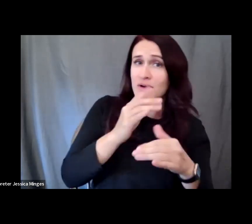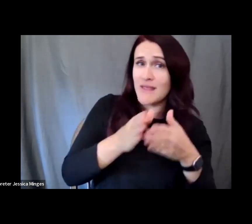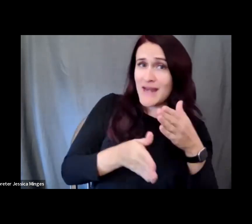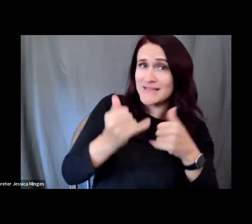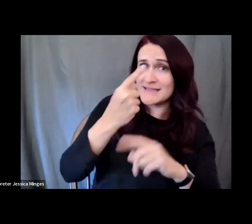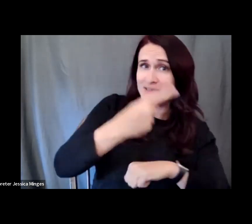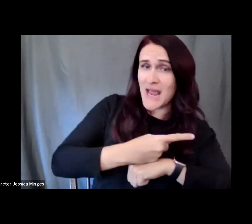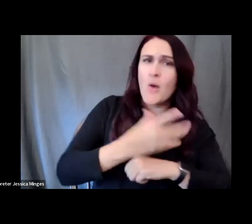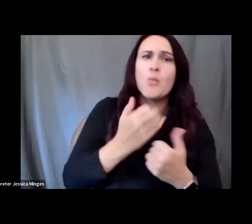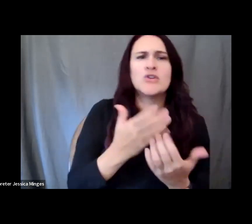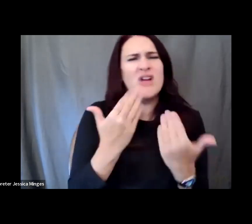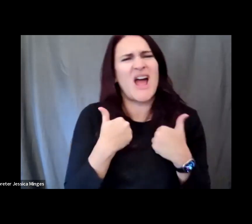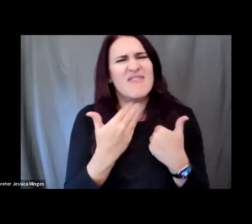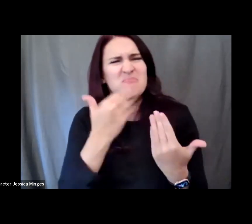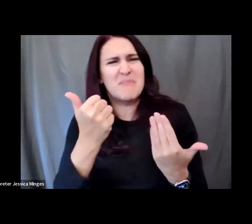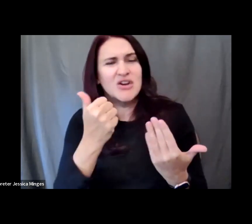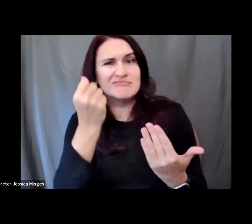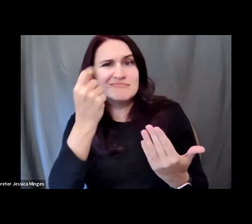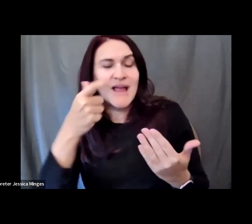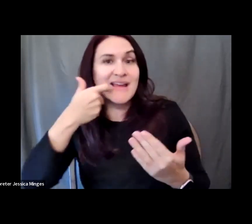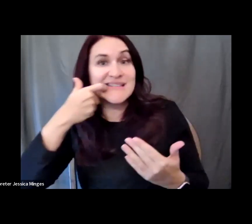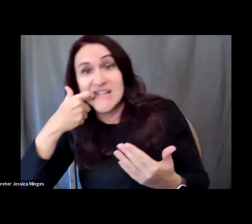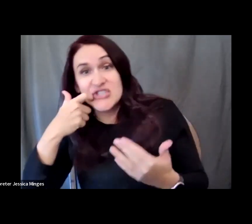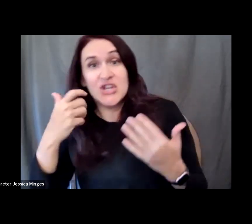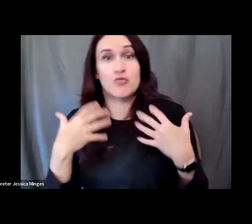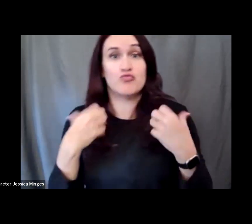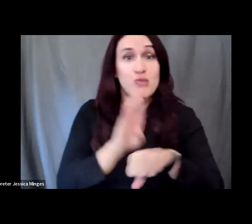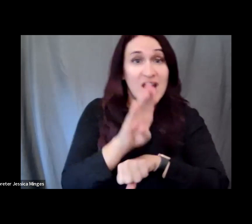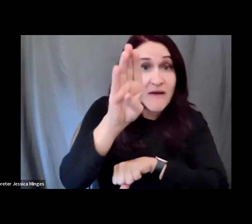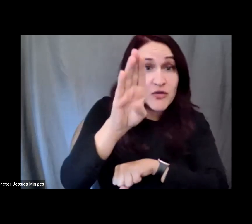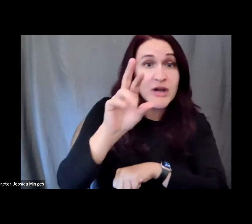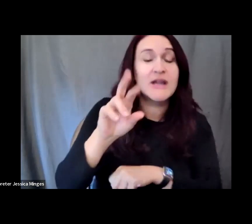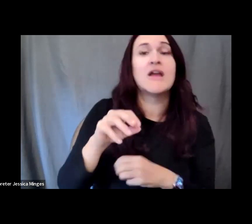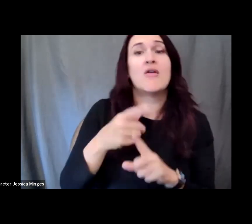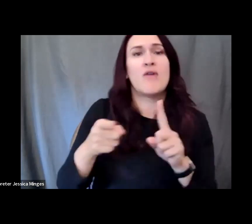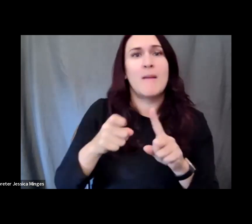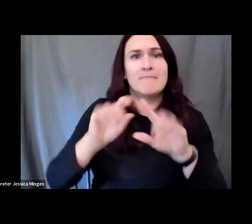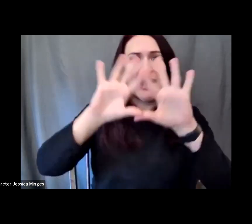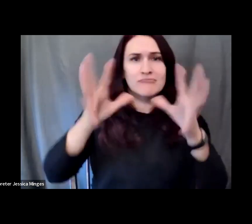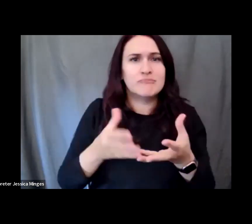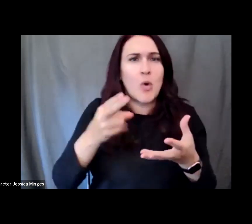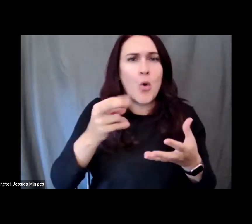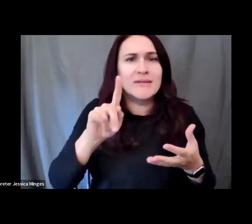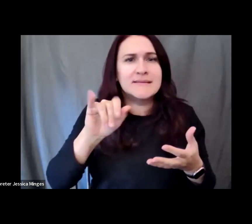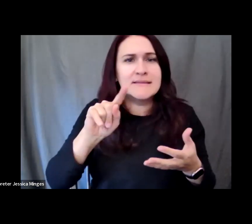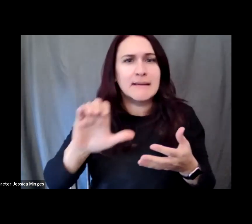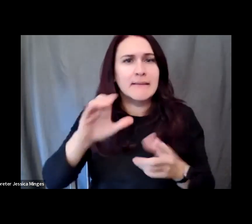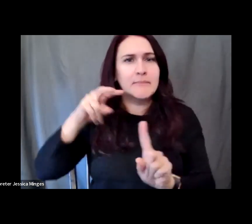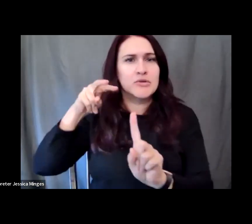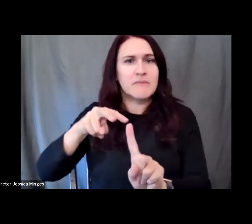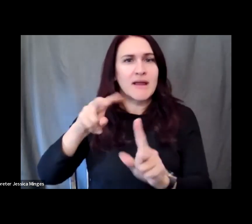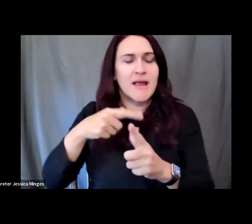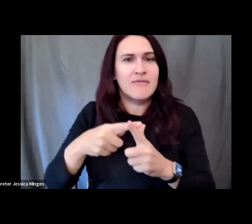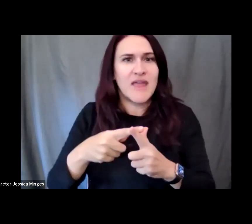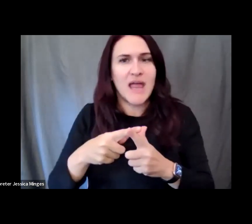better understanding of addiction recovery from a holistic perspective, and some ways to consider moving from one